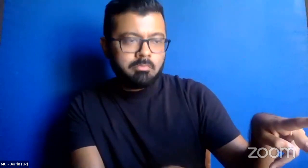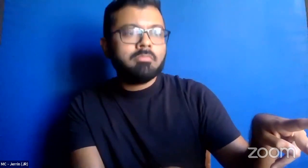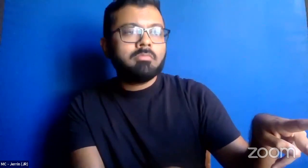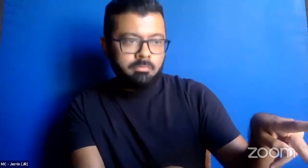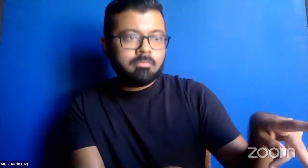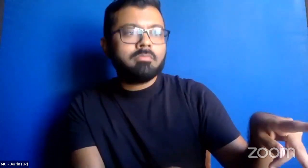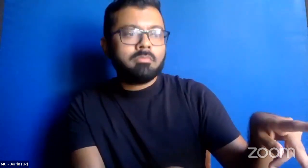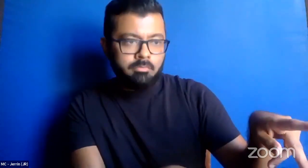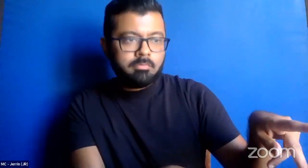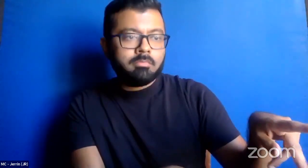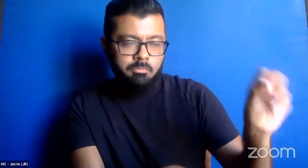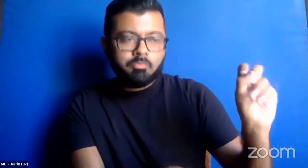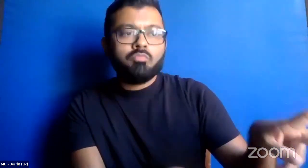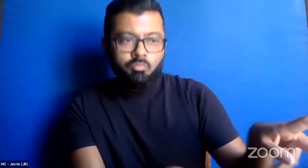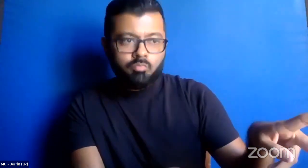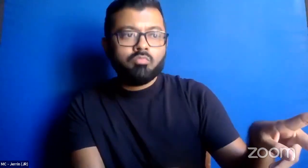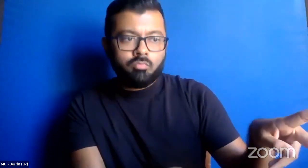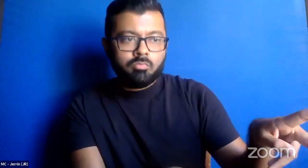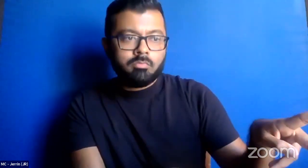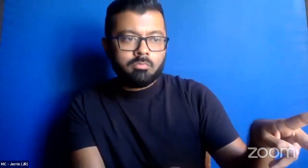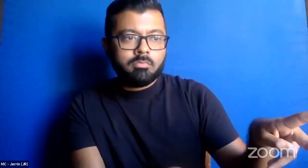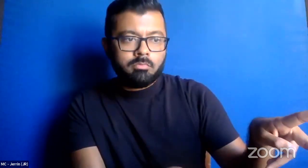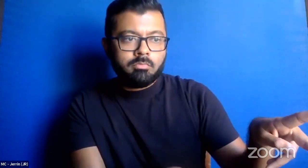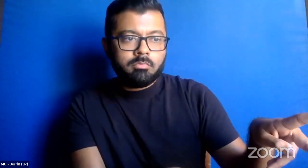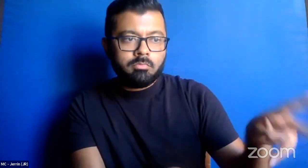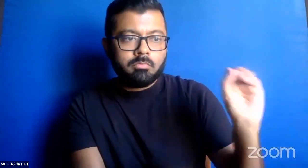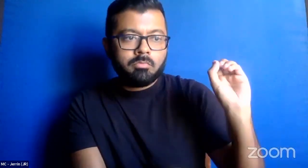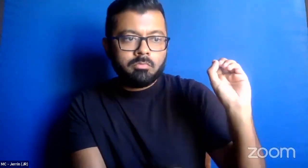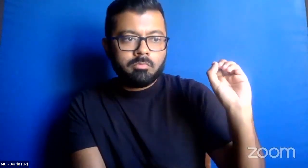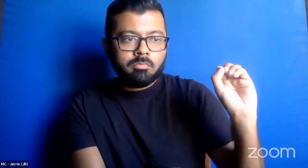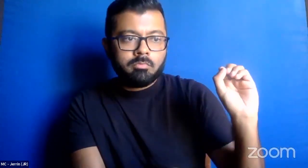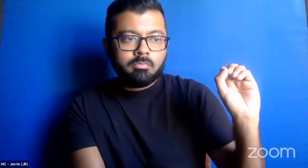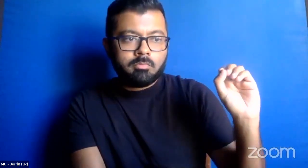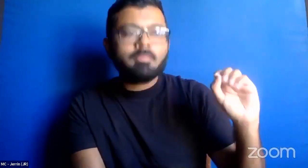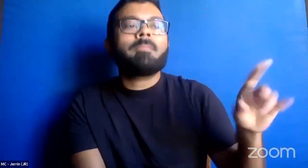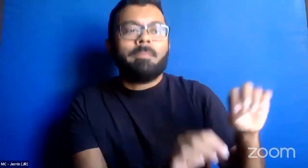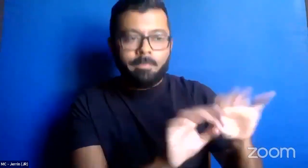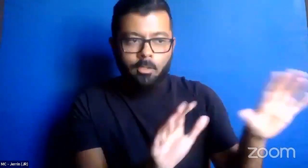just checking with our board president right now. Give me just a moment.